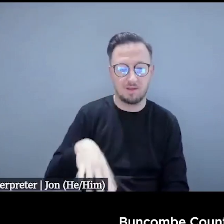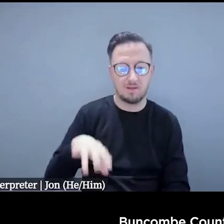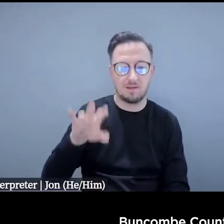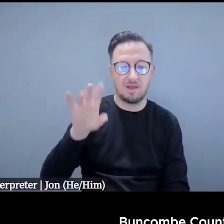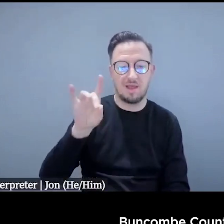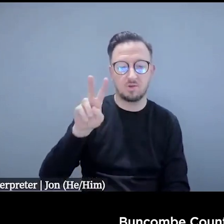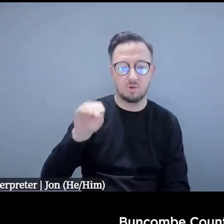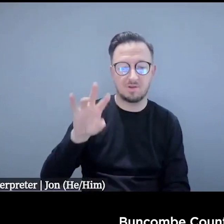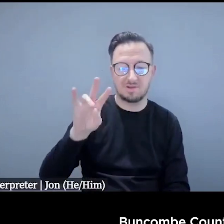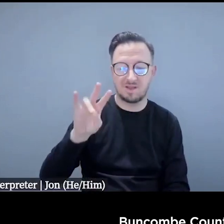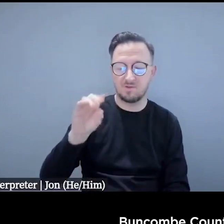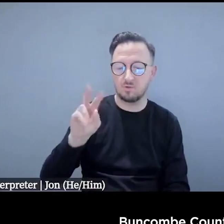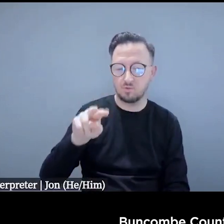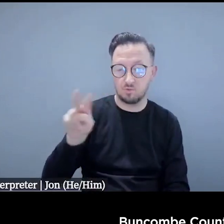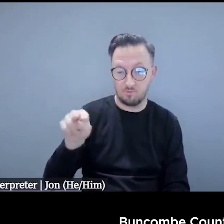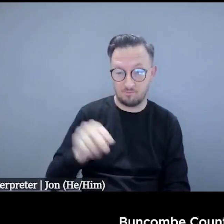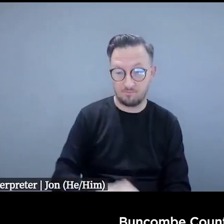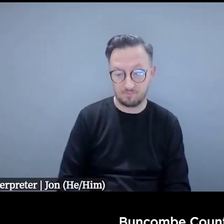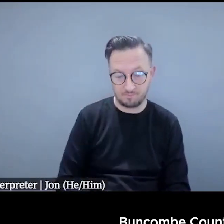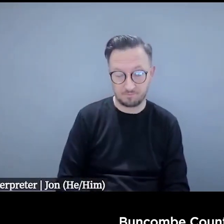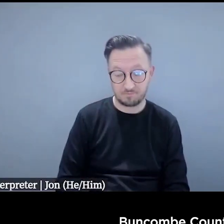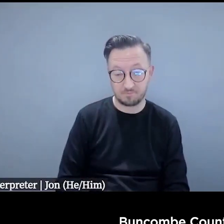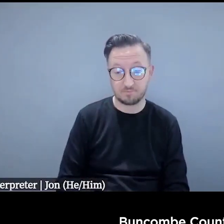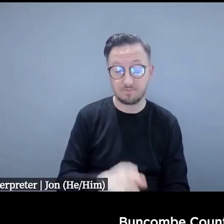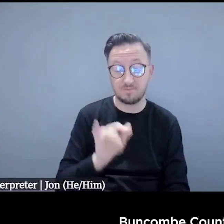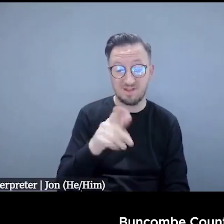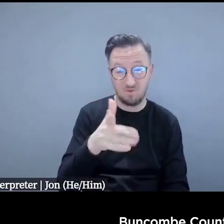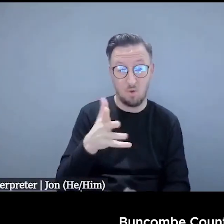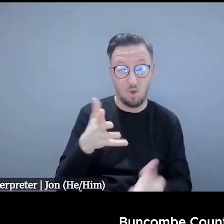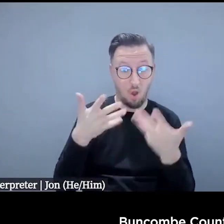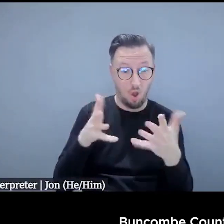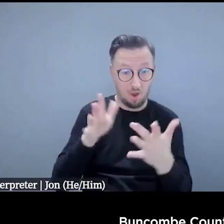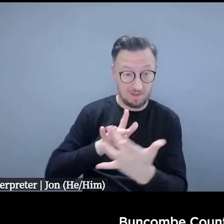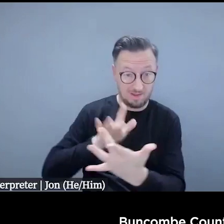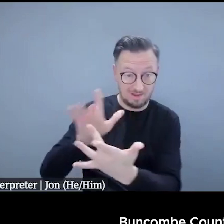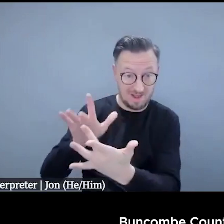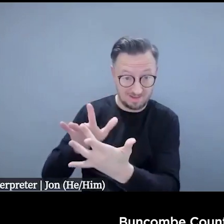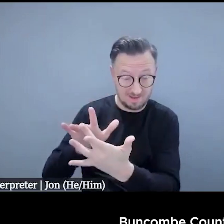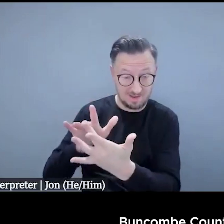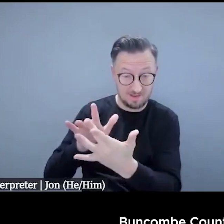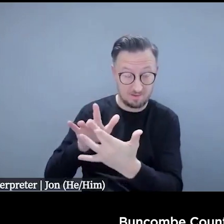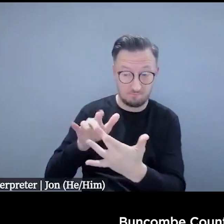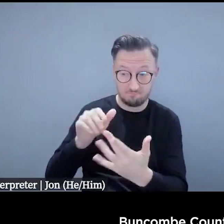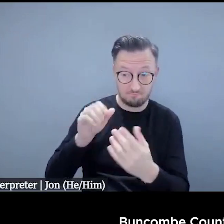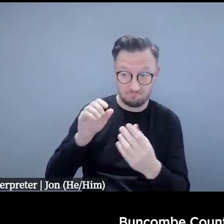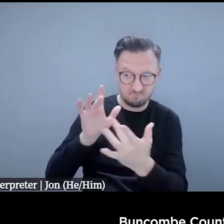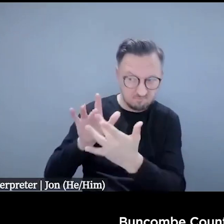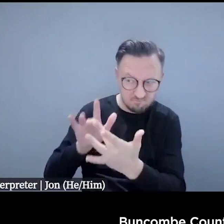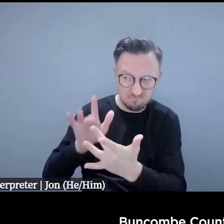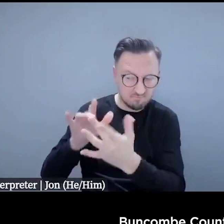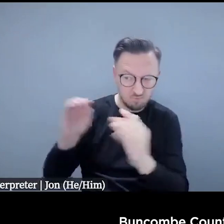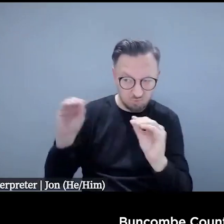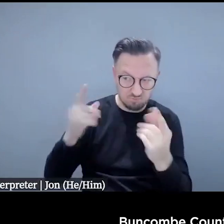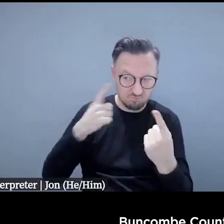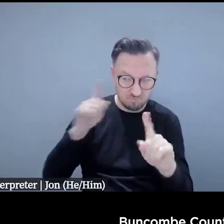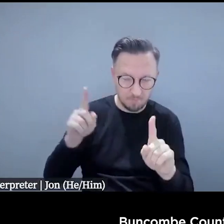828-820-7022. If you have contacted either of these companies and have been unsuccessful, you can use the issue